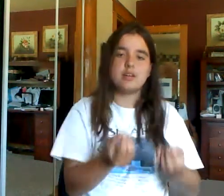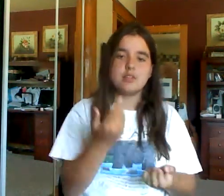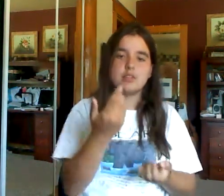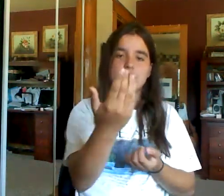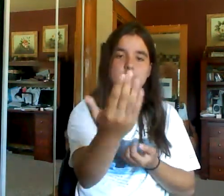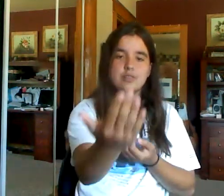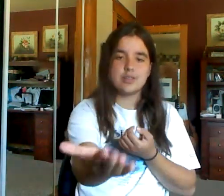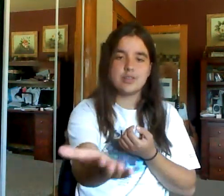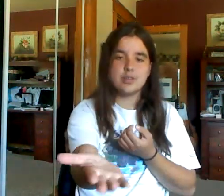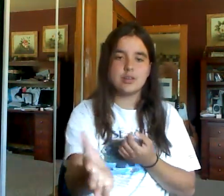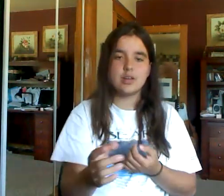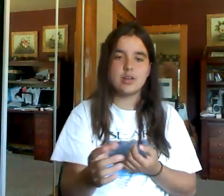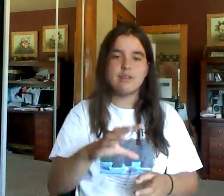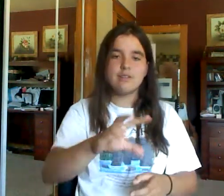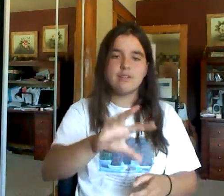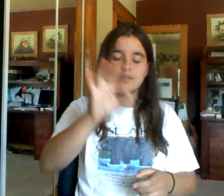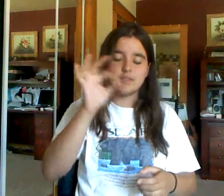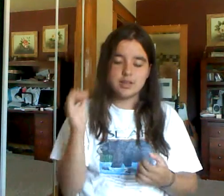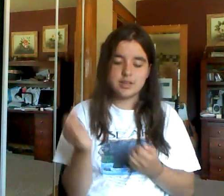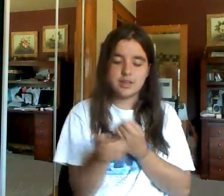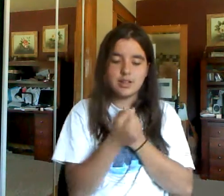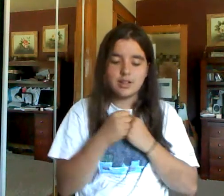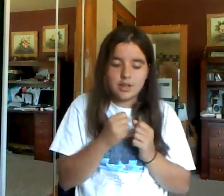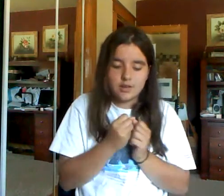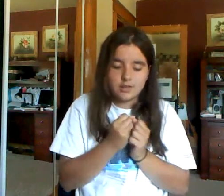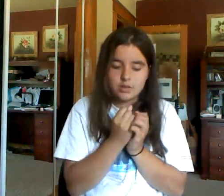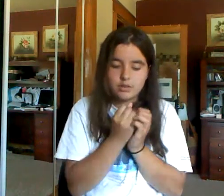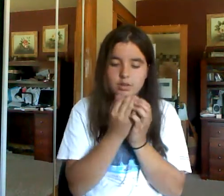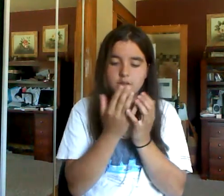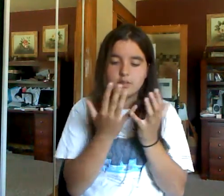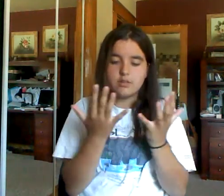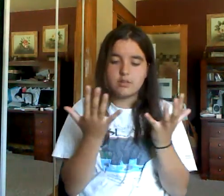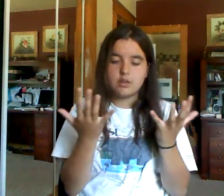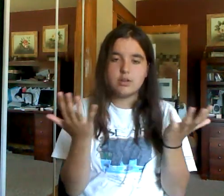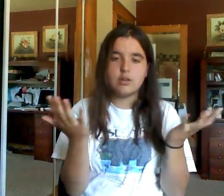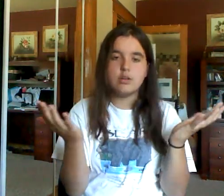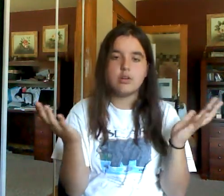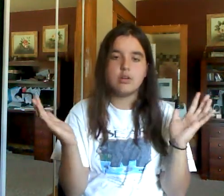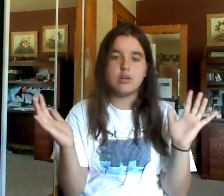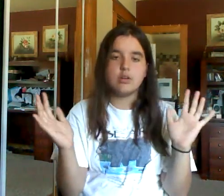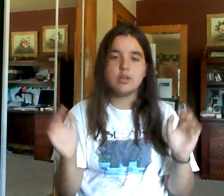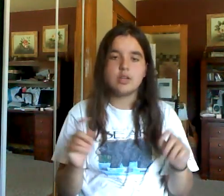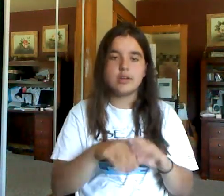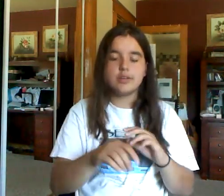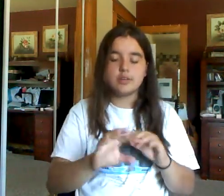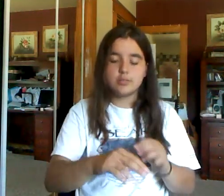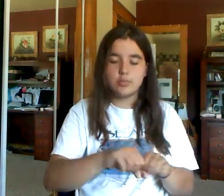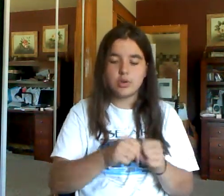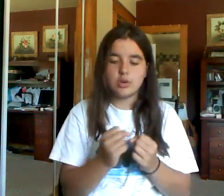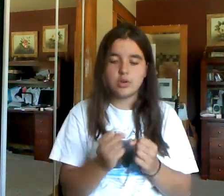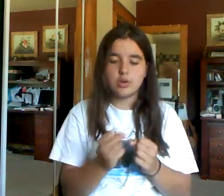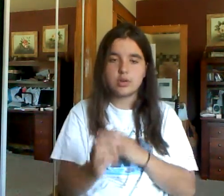ocean go, and in our minds at war. And this p800